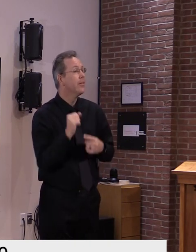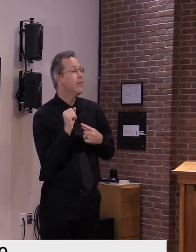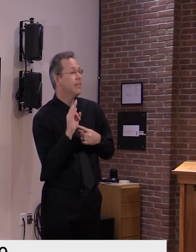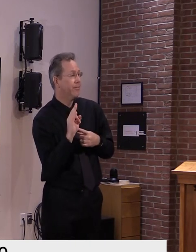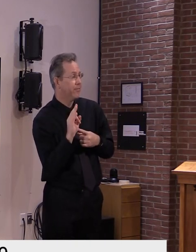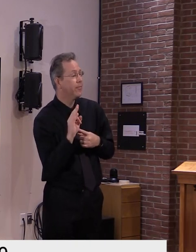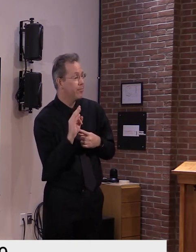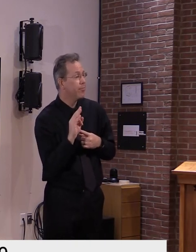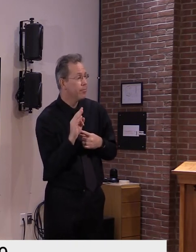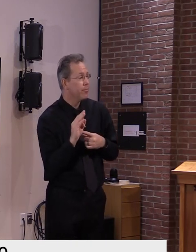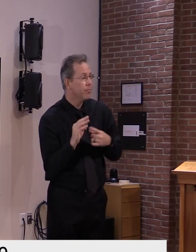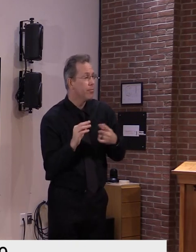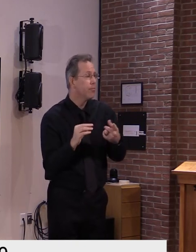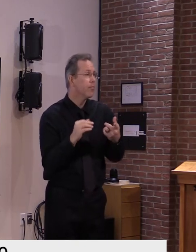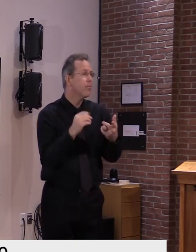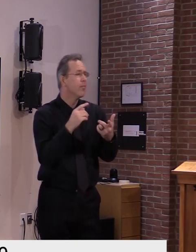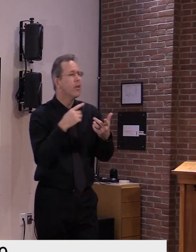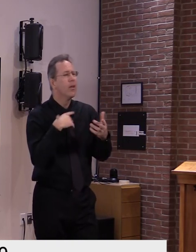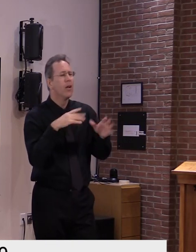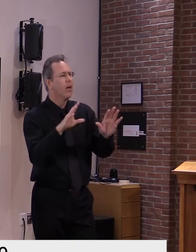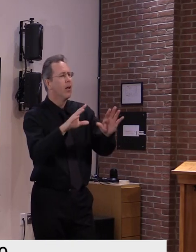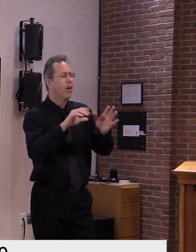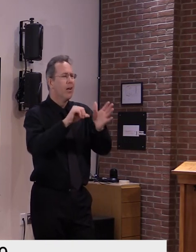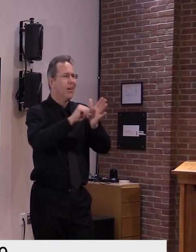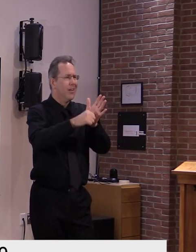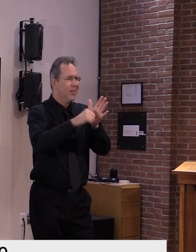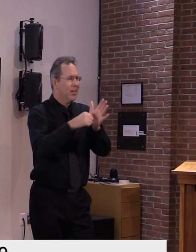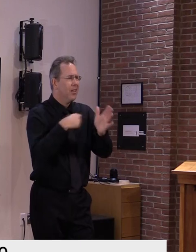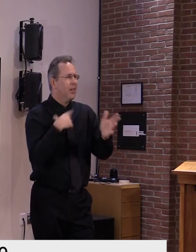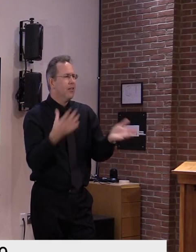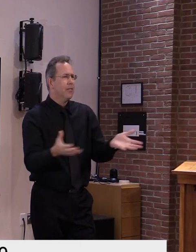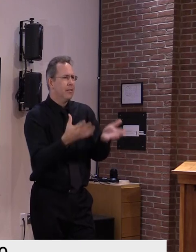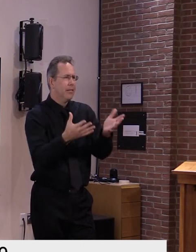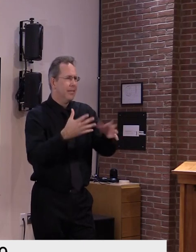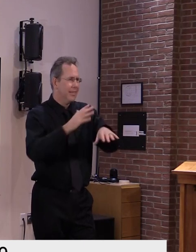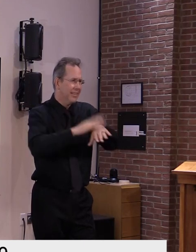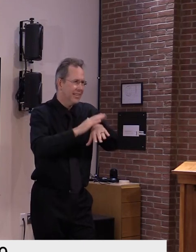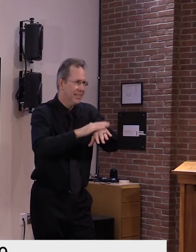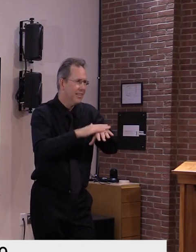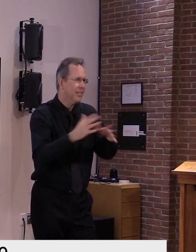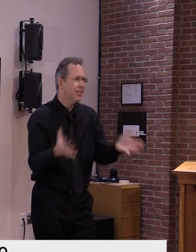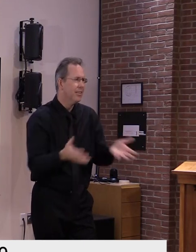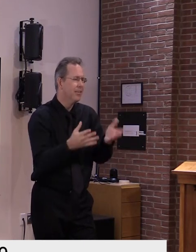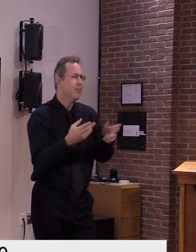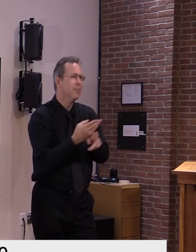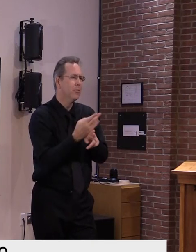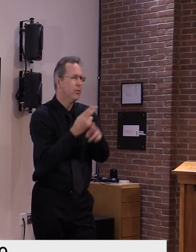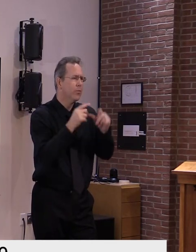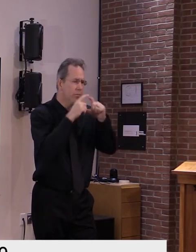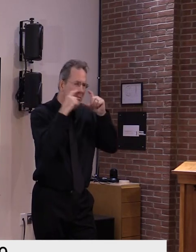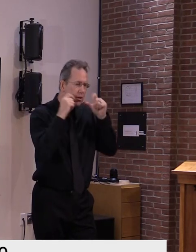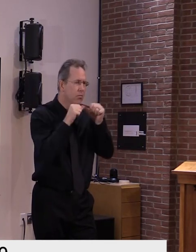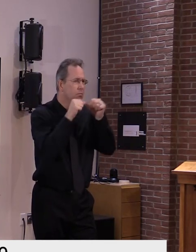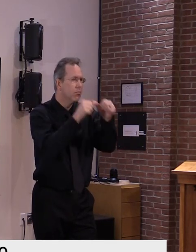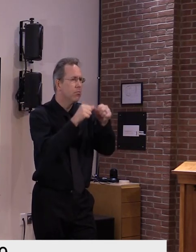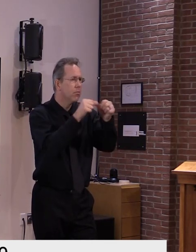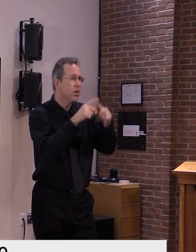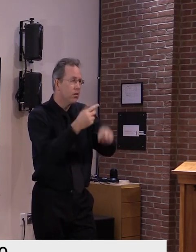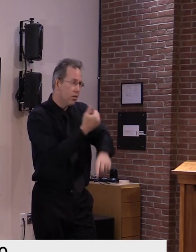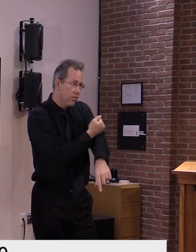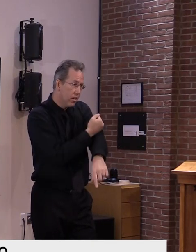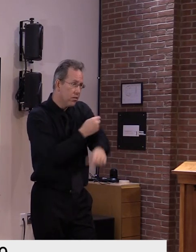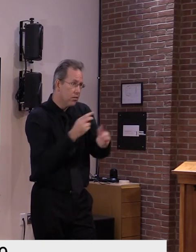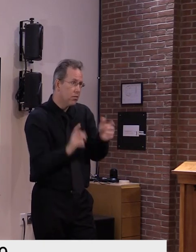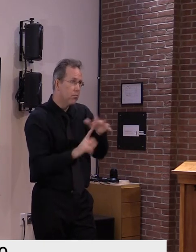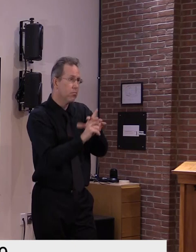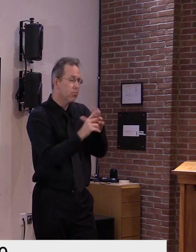things here, get people to take the vaccine at the rates that we expect. We'll see where we are in early or